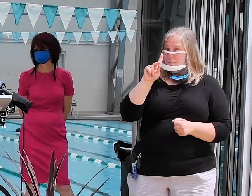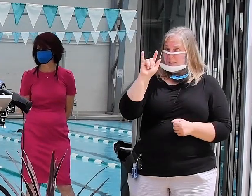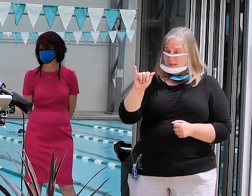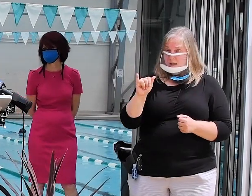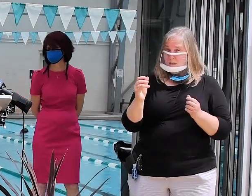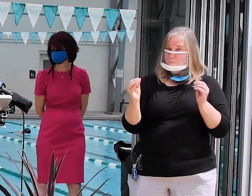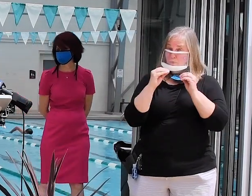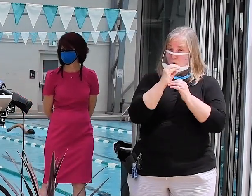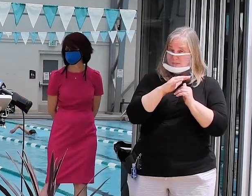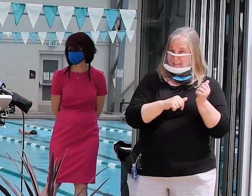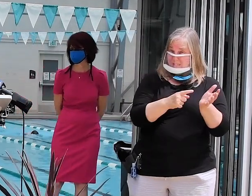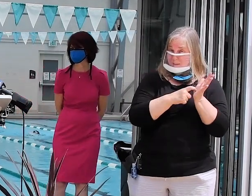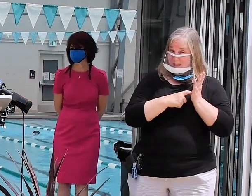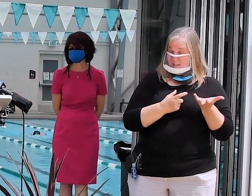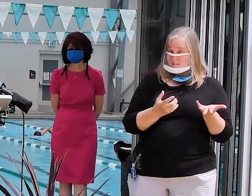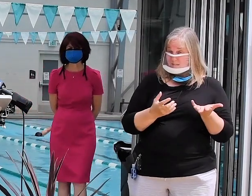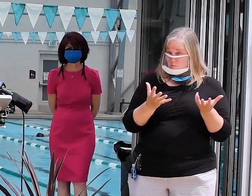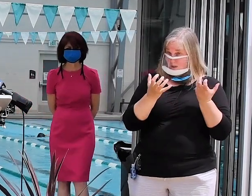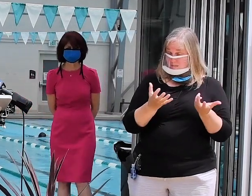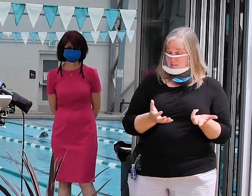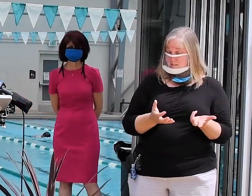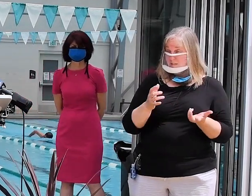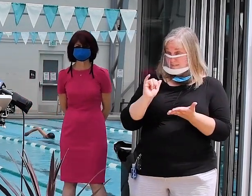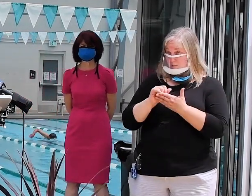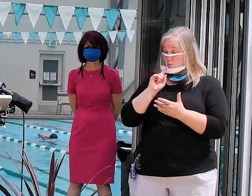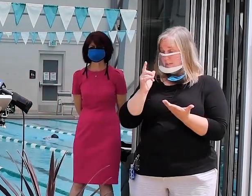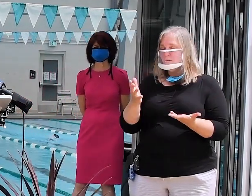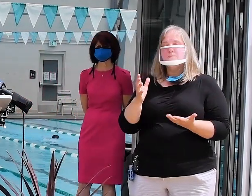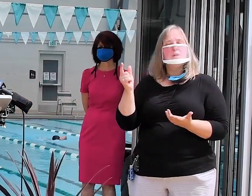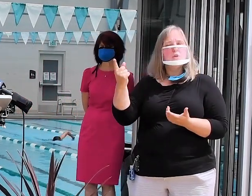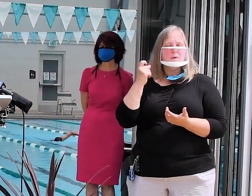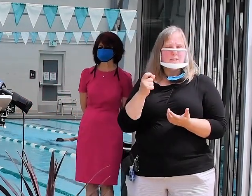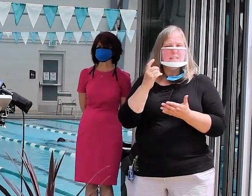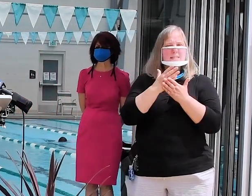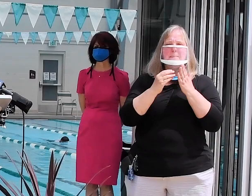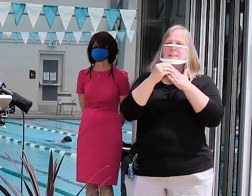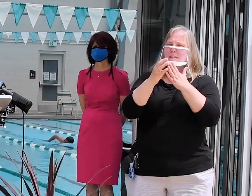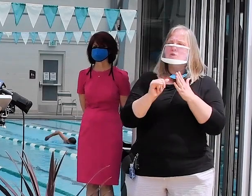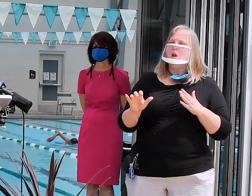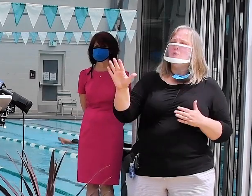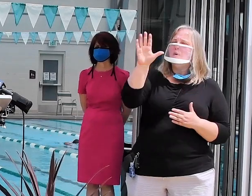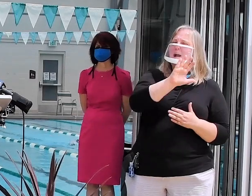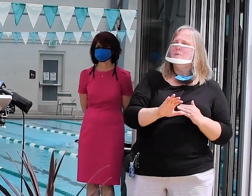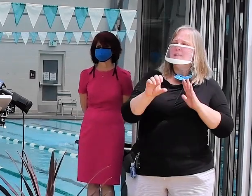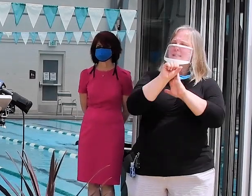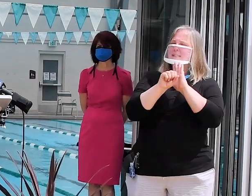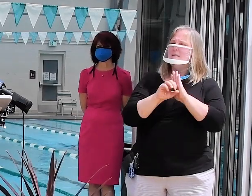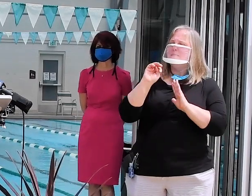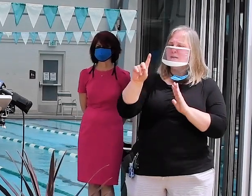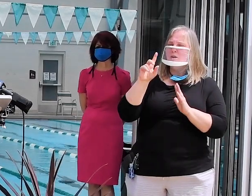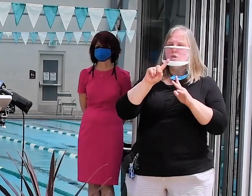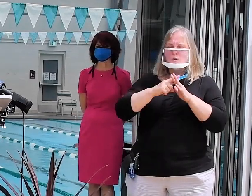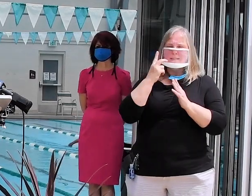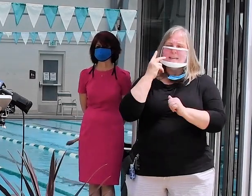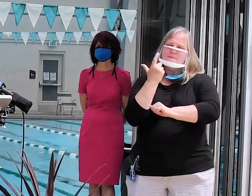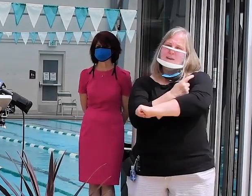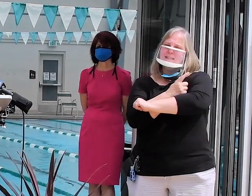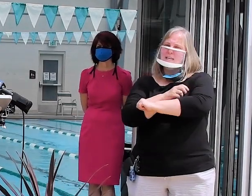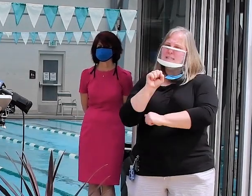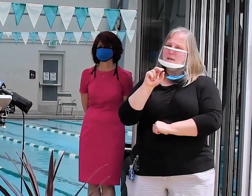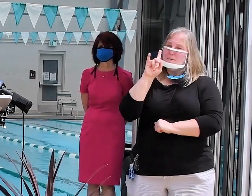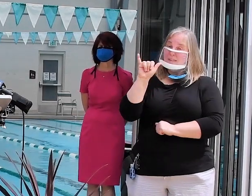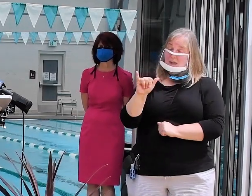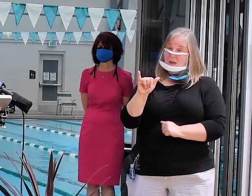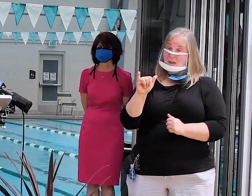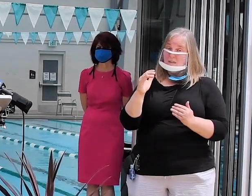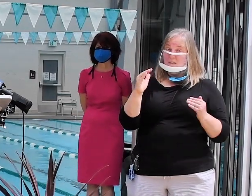in Howard County? The question was that some leaders around the state are starting to see vaccine supply be greater